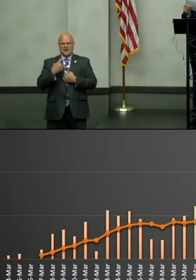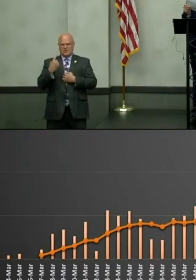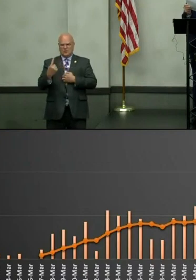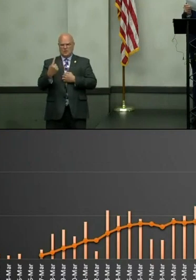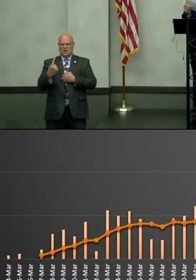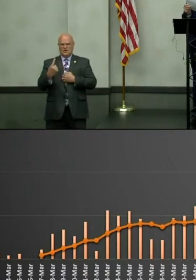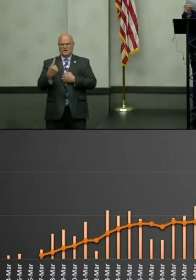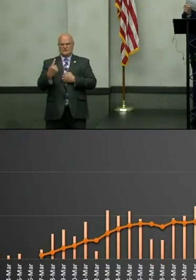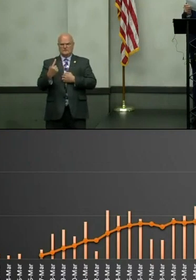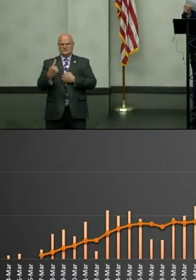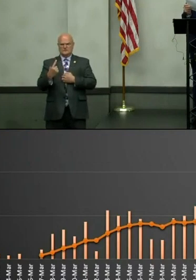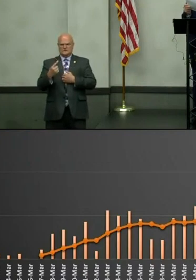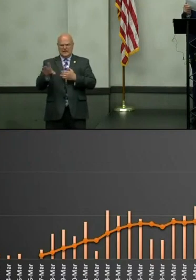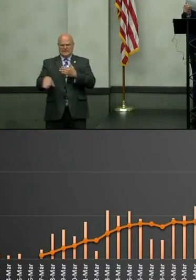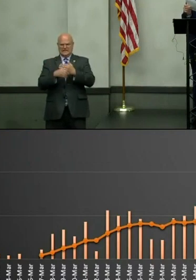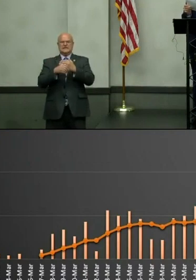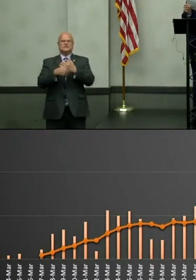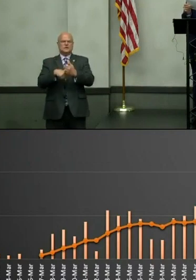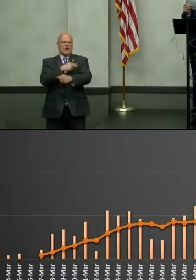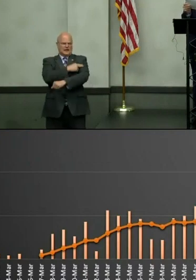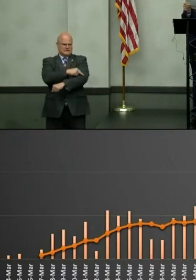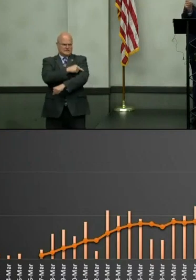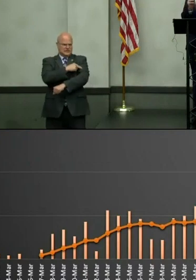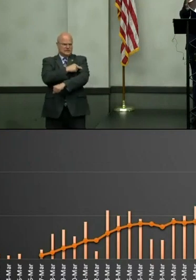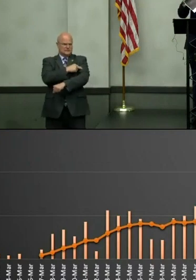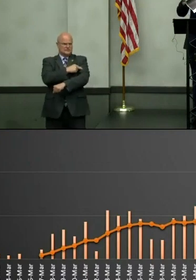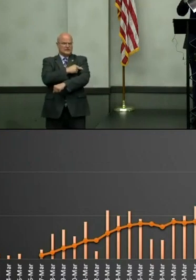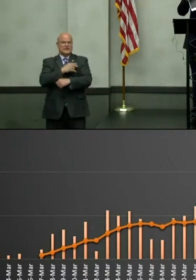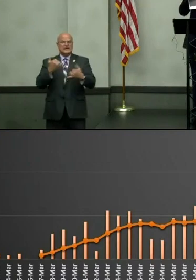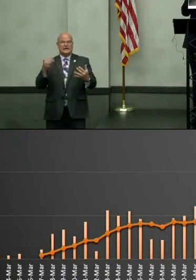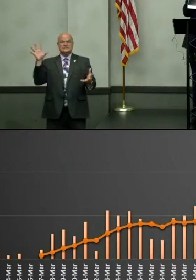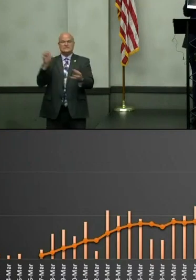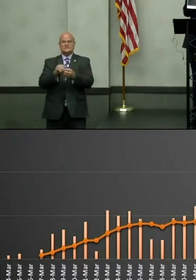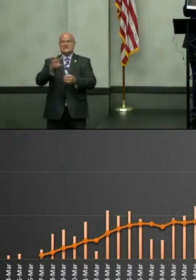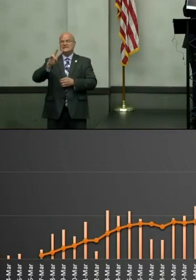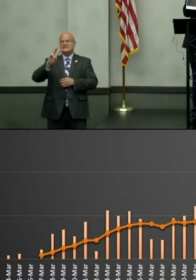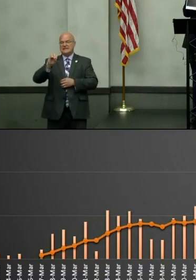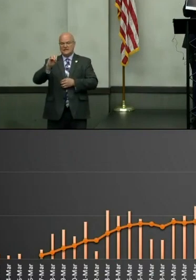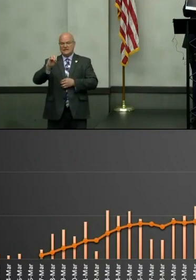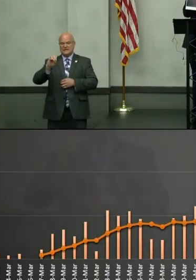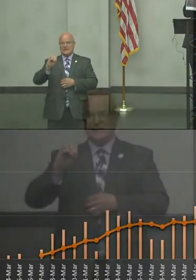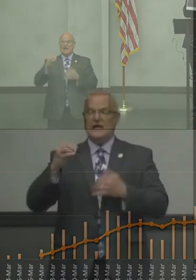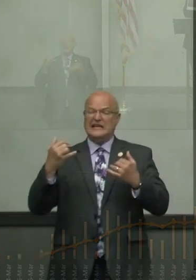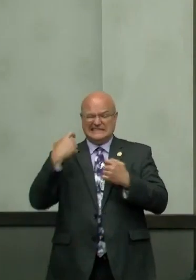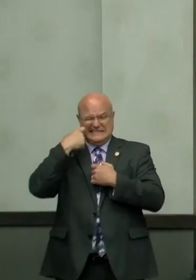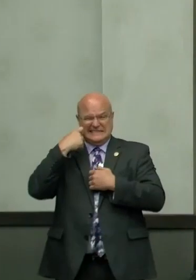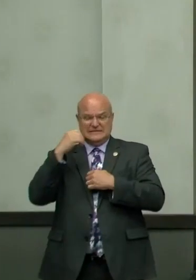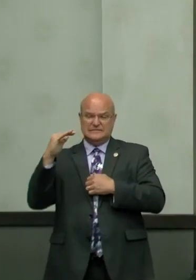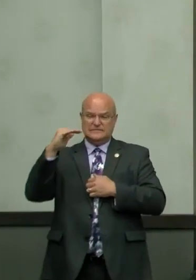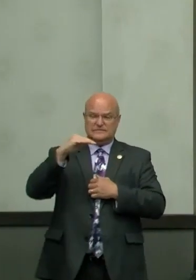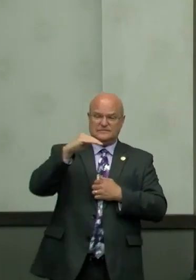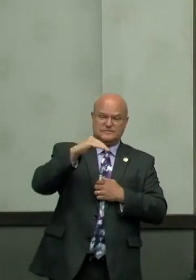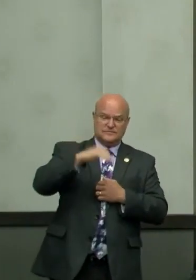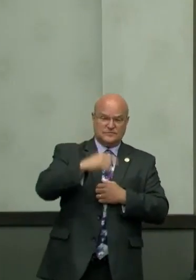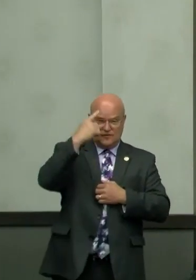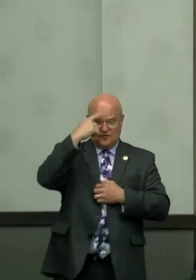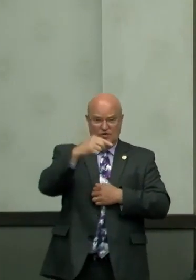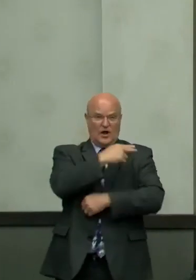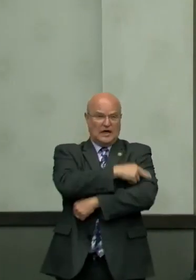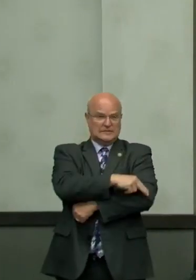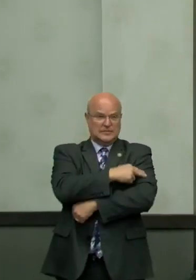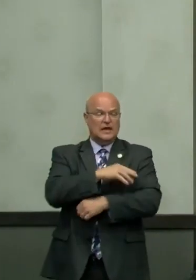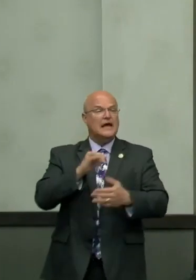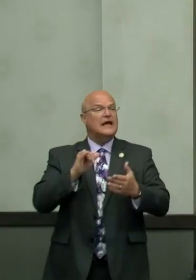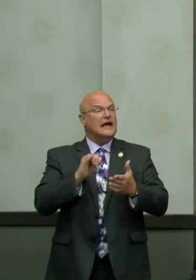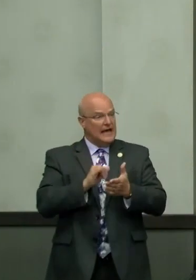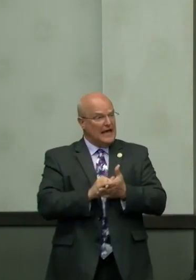one additional hospitalization, which is 70, which has been on a downward trend for hospitalizations, and that's